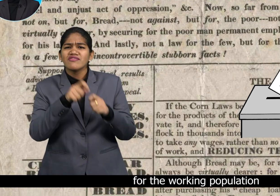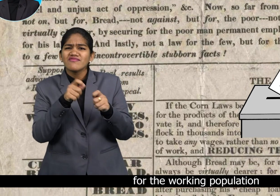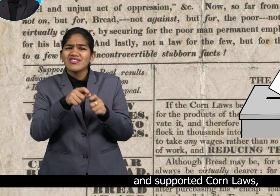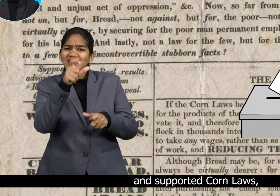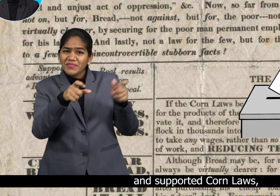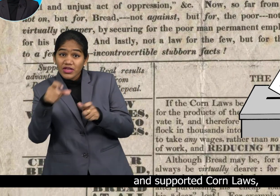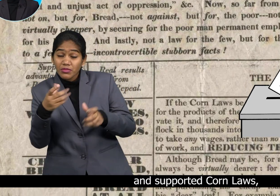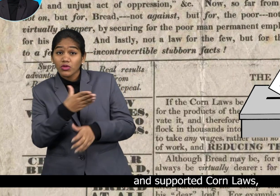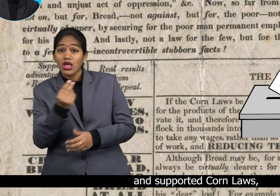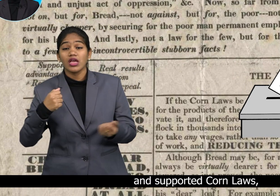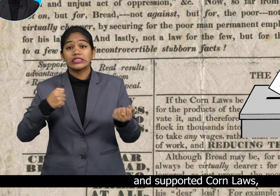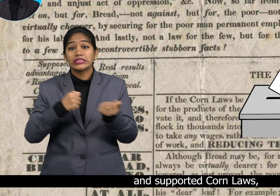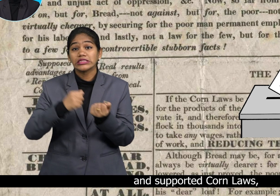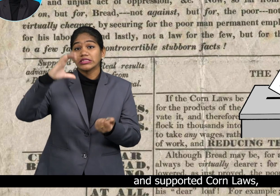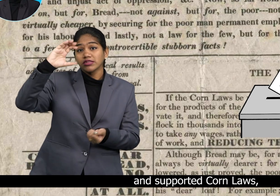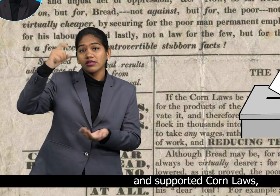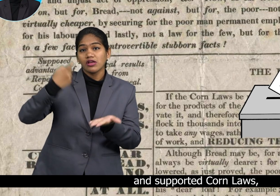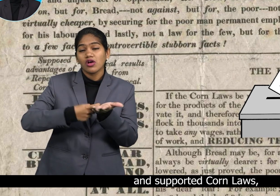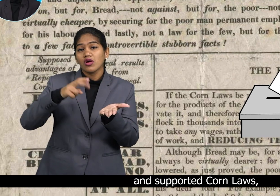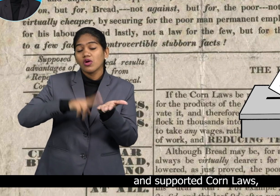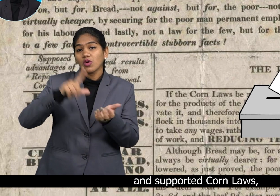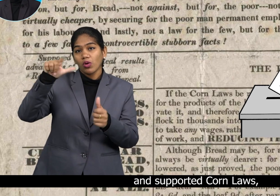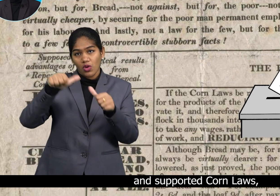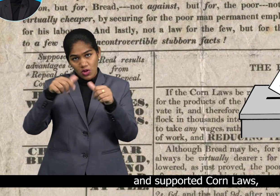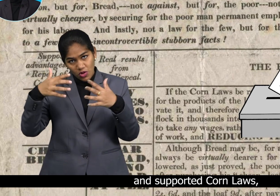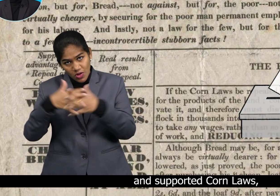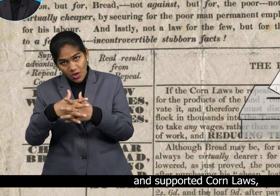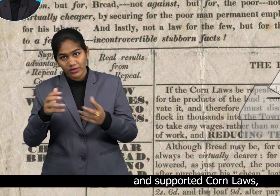population and supported Corn Laws,